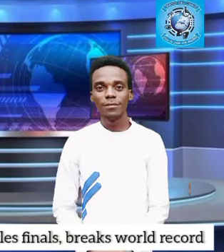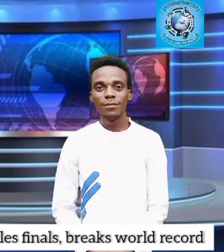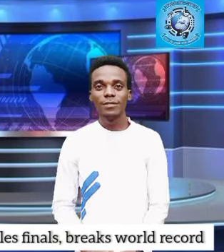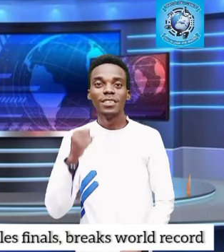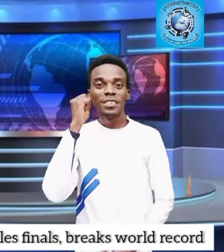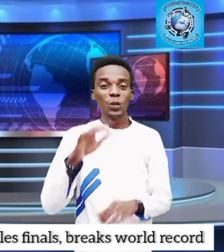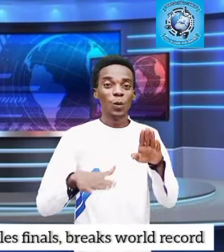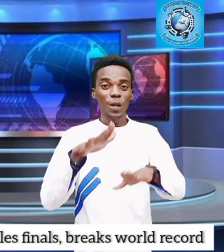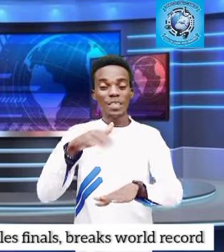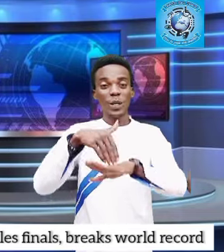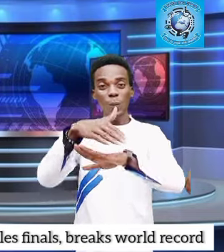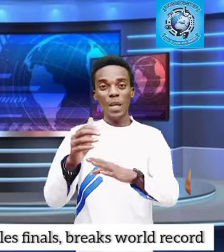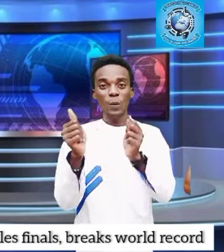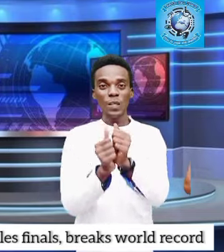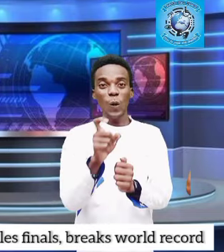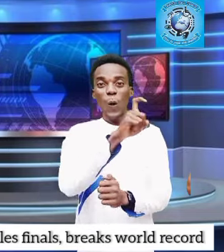She walks away with